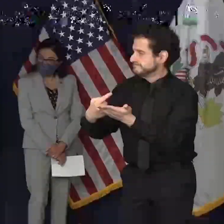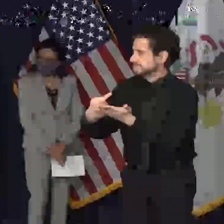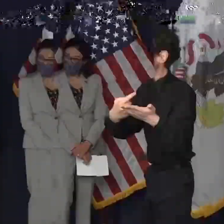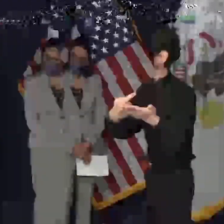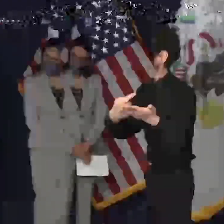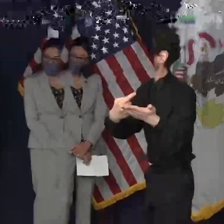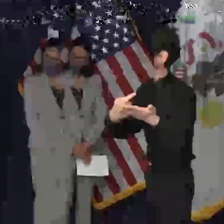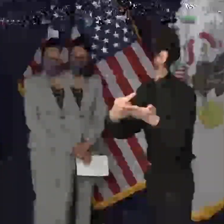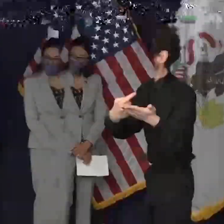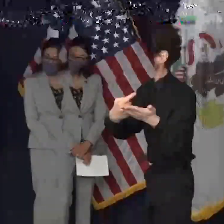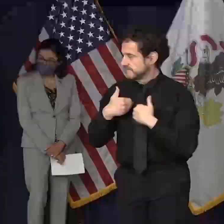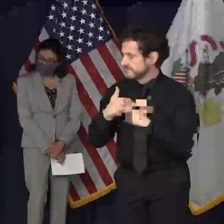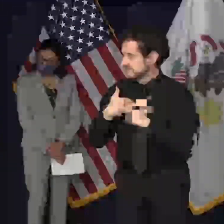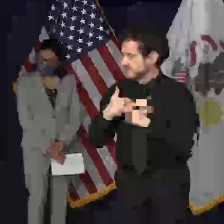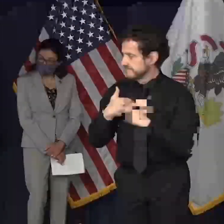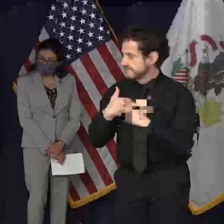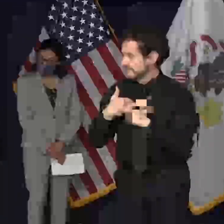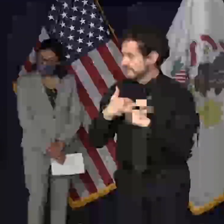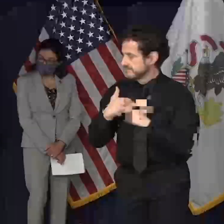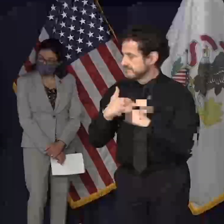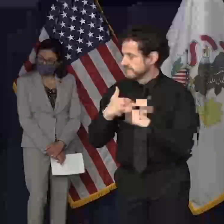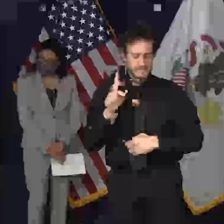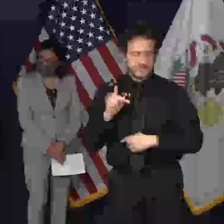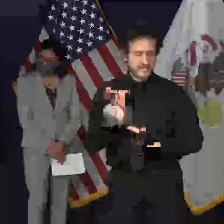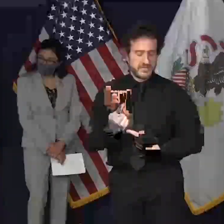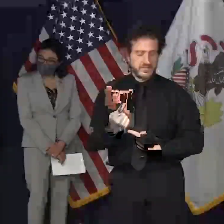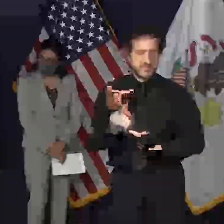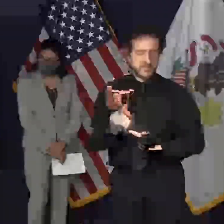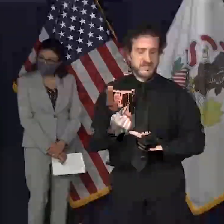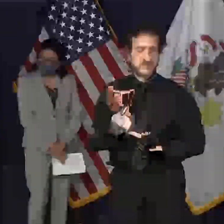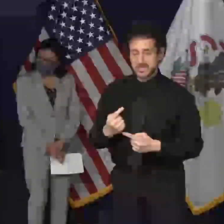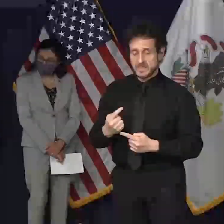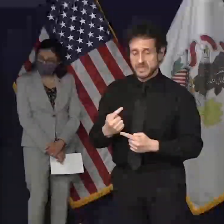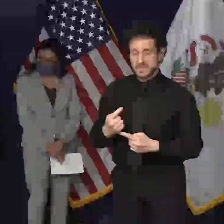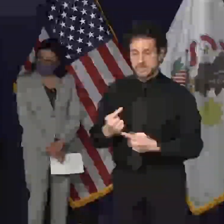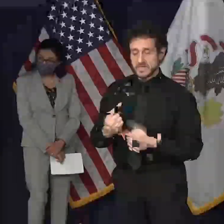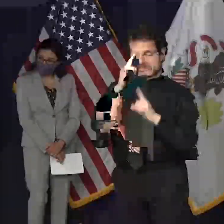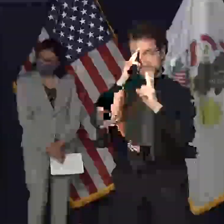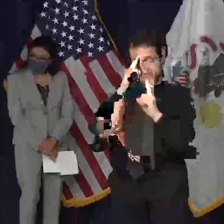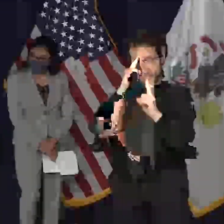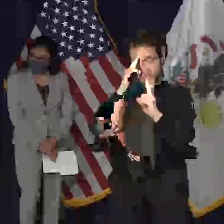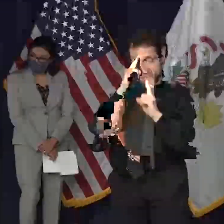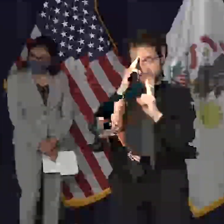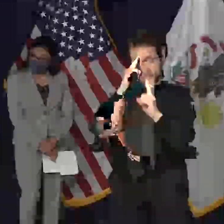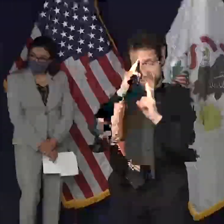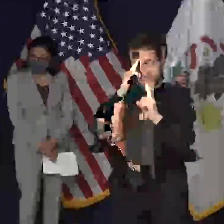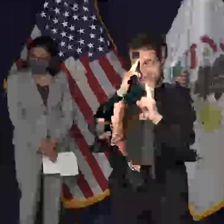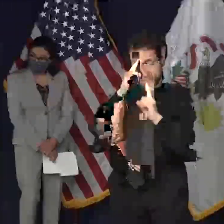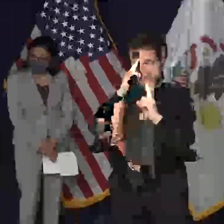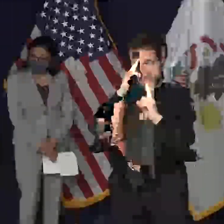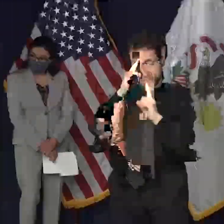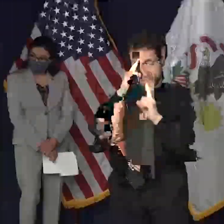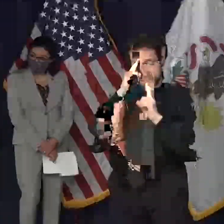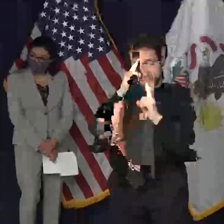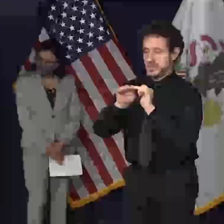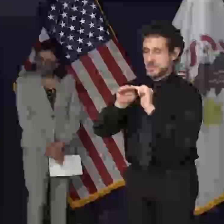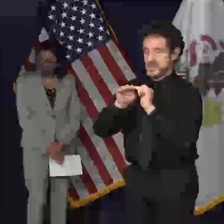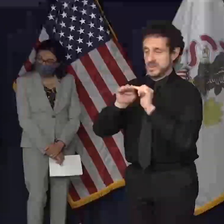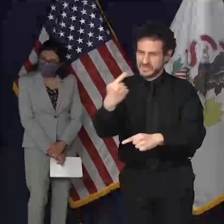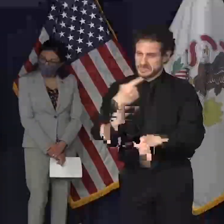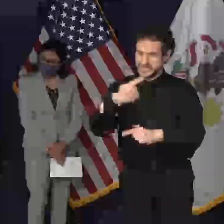WCIA, you've said all along that a 14-day decline is the benchmark you need to see to lift restrictions. Now it's 28 days. What